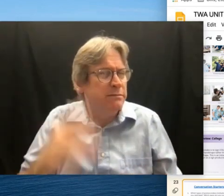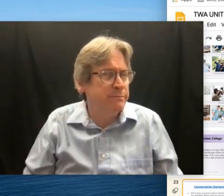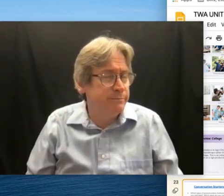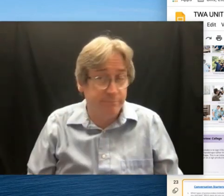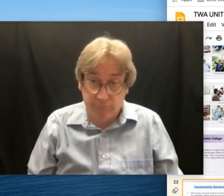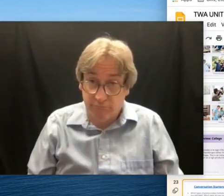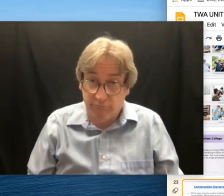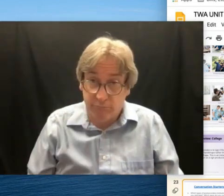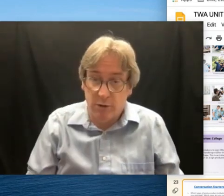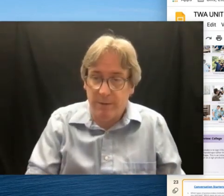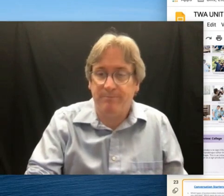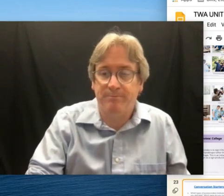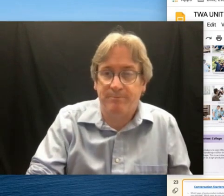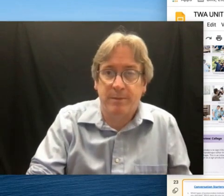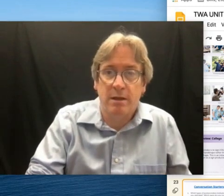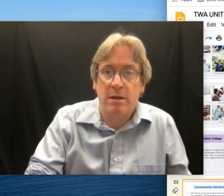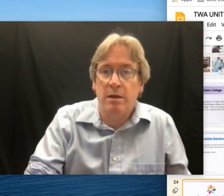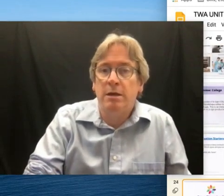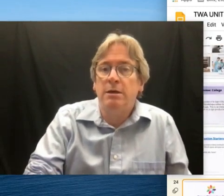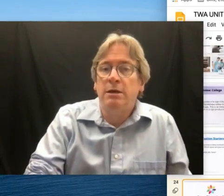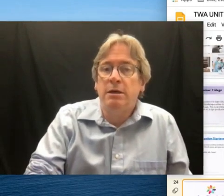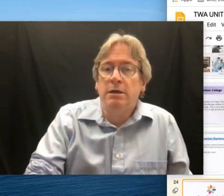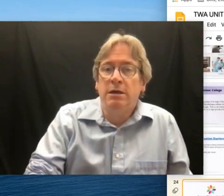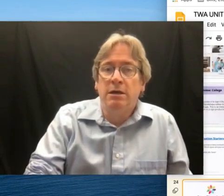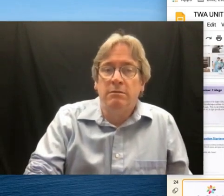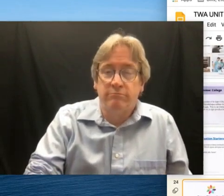Why? Right?